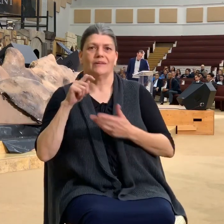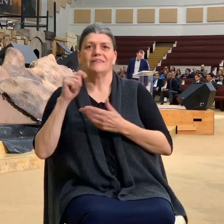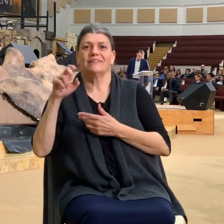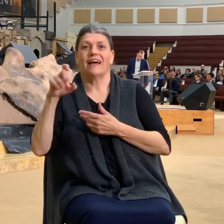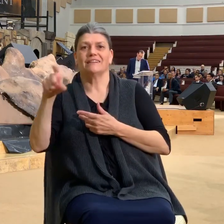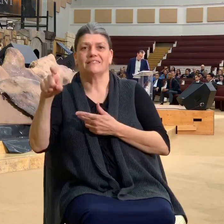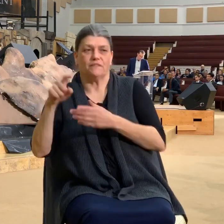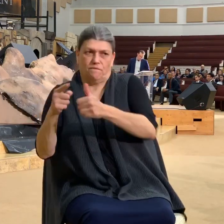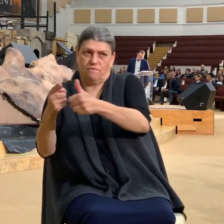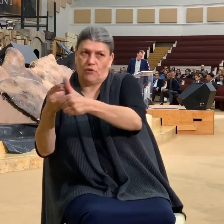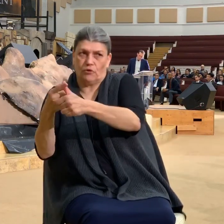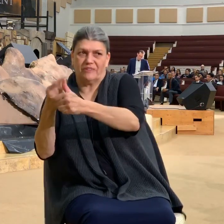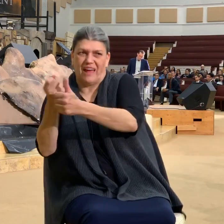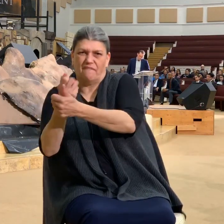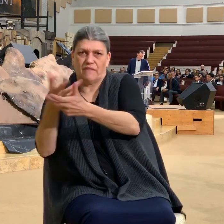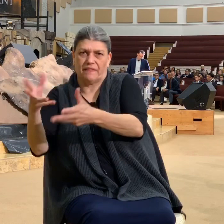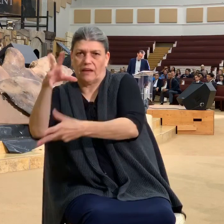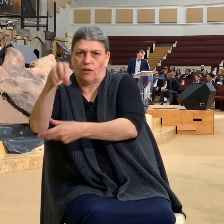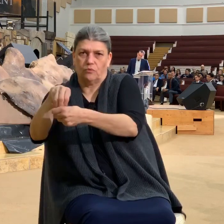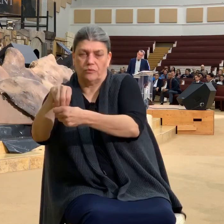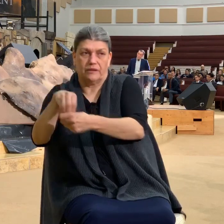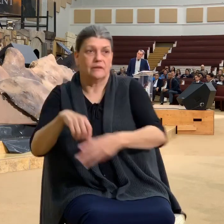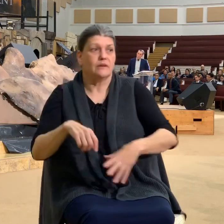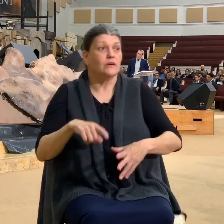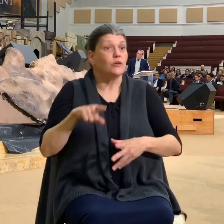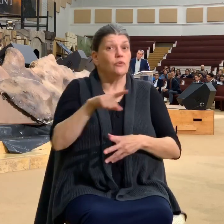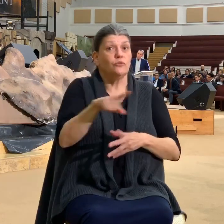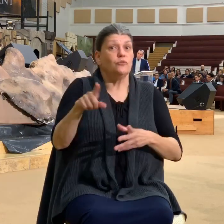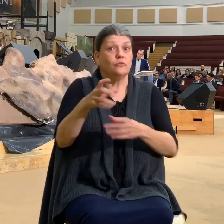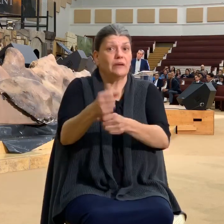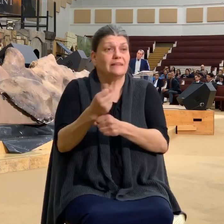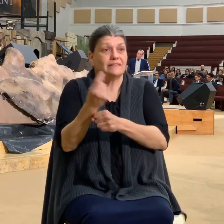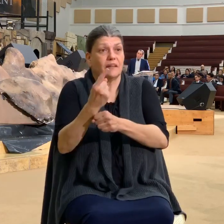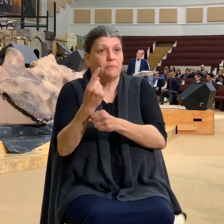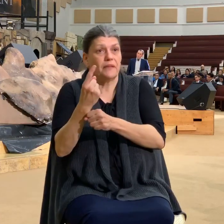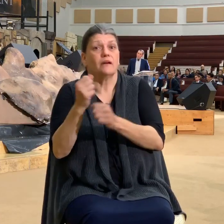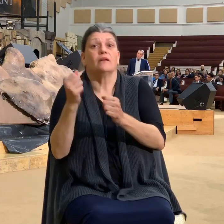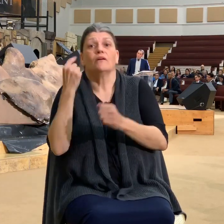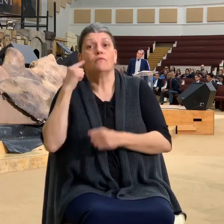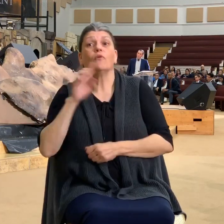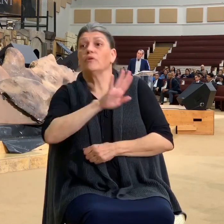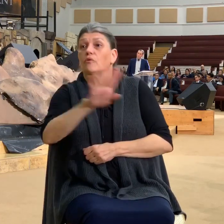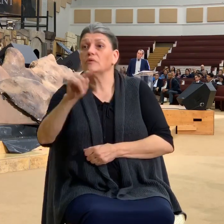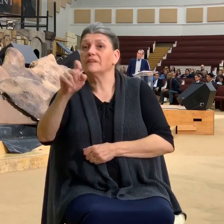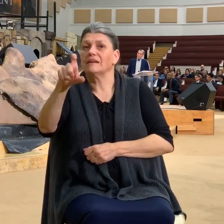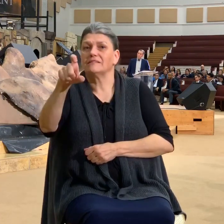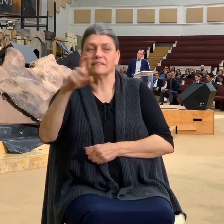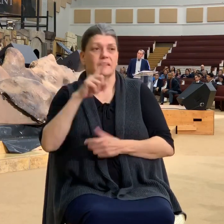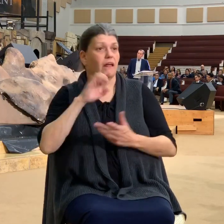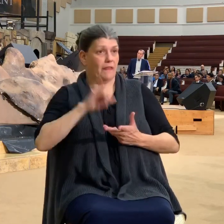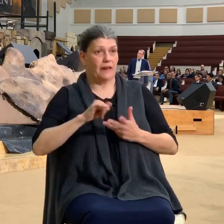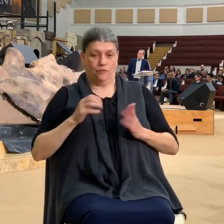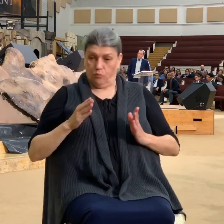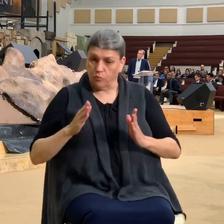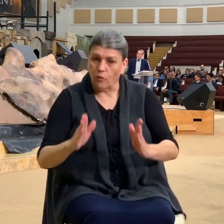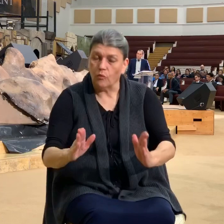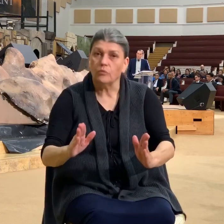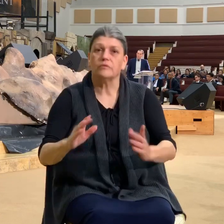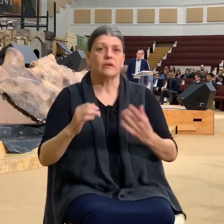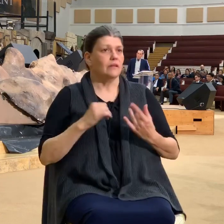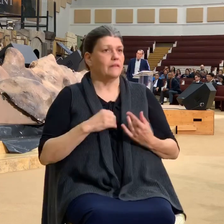You say, well, taxes, yeah, you get stuff for your taxes. It's called roads, it's called police, it's called schools. That's all part of your